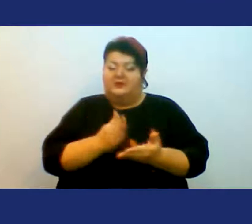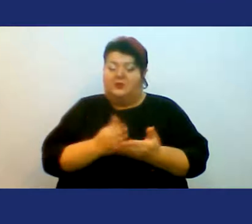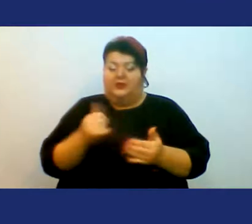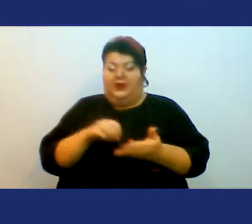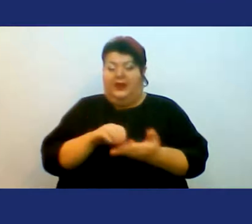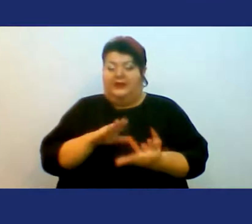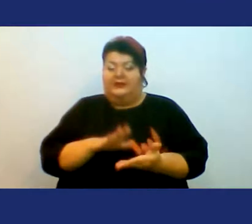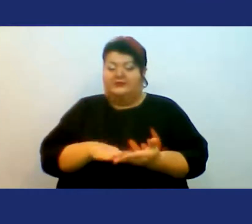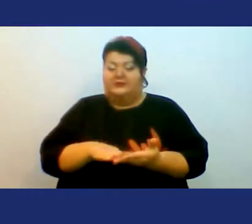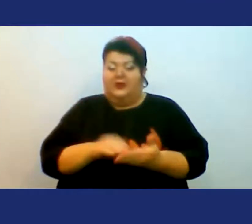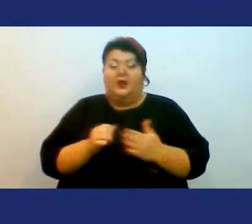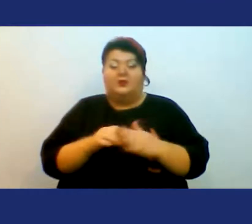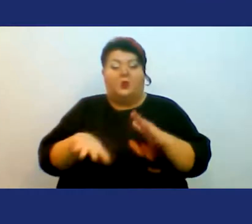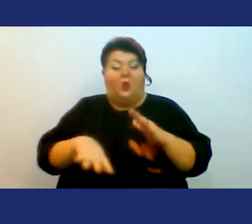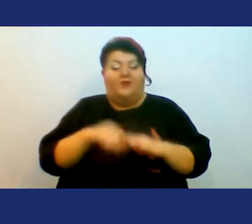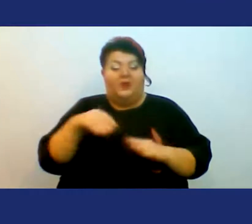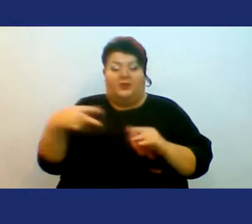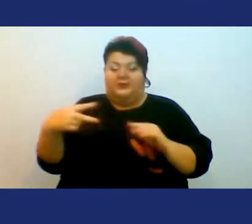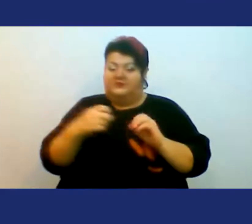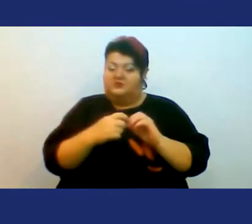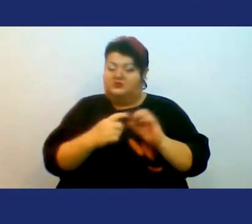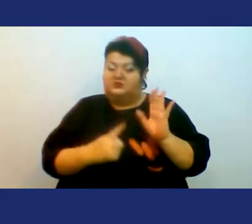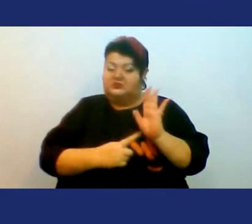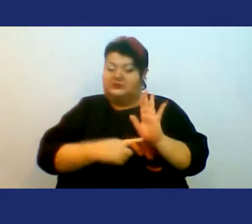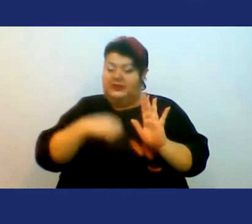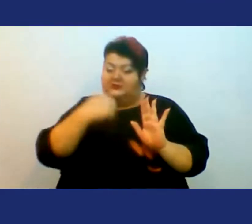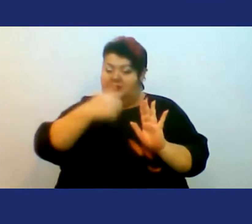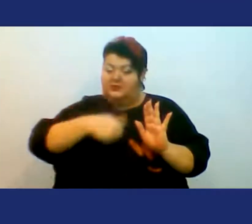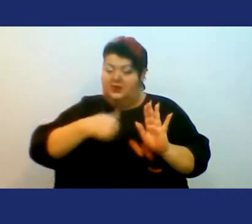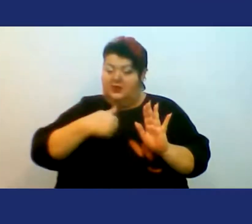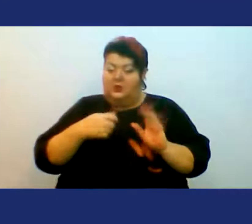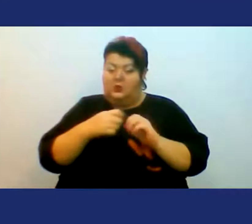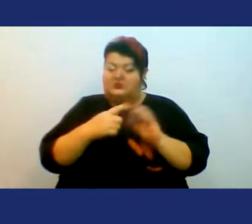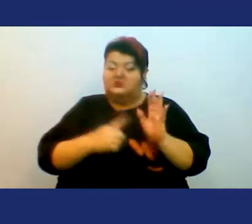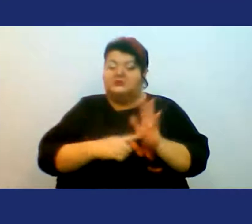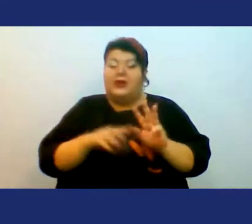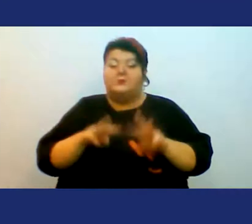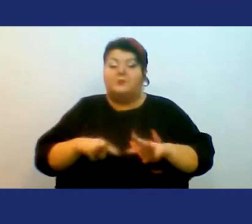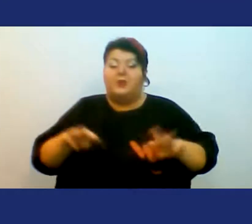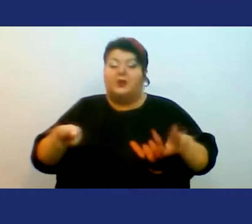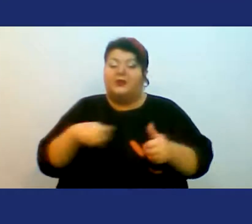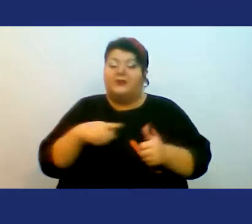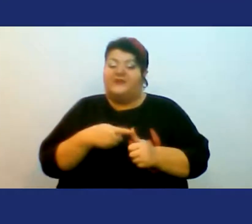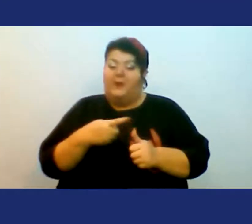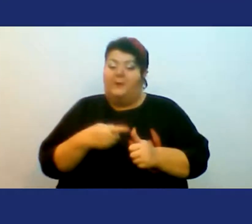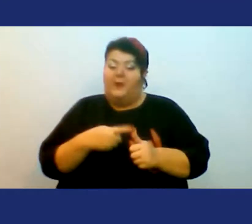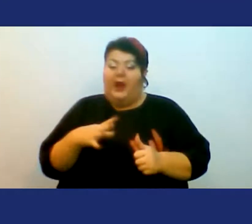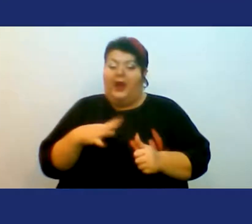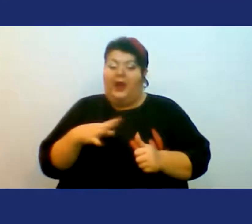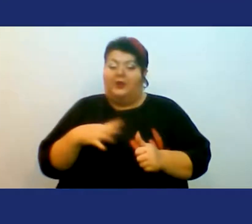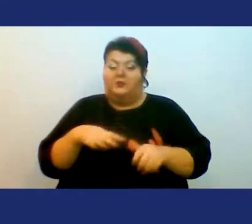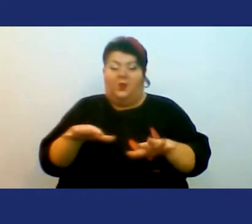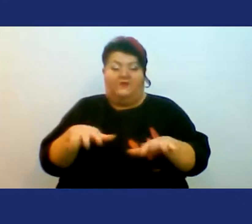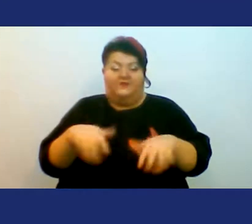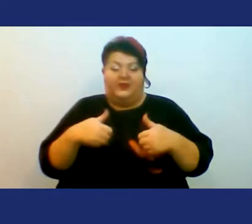elections, 16 million names were removed due to perceived irregularities, sometimes arguing that